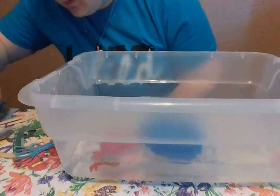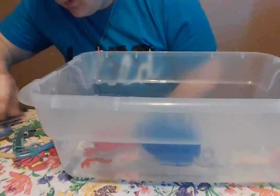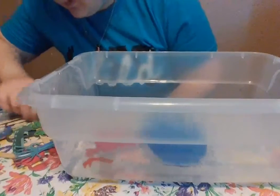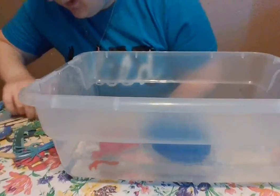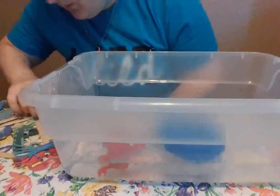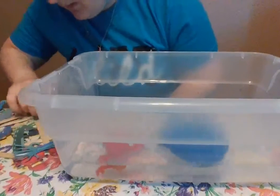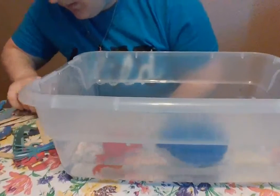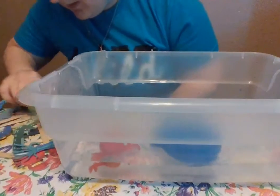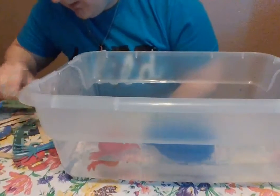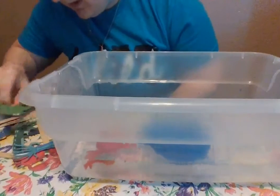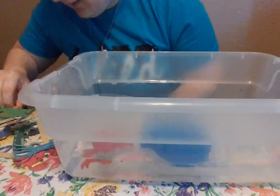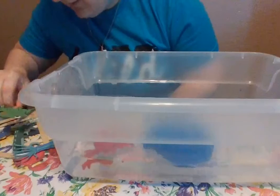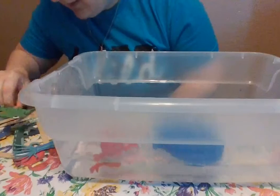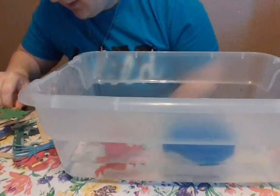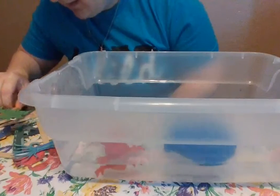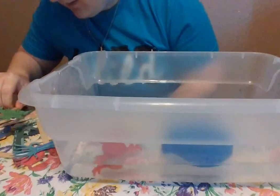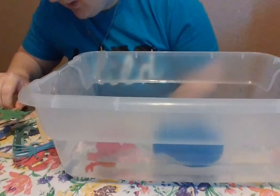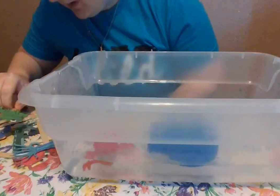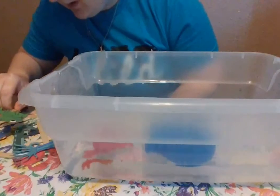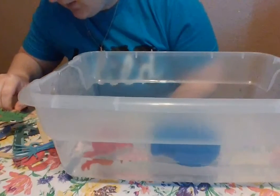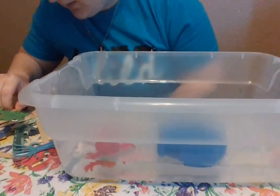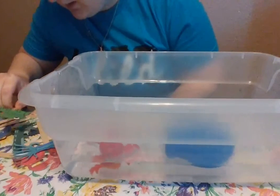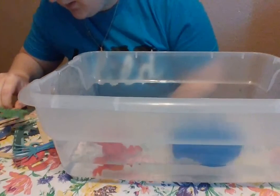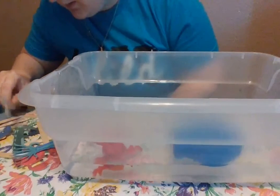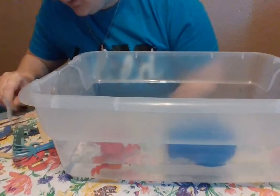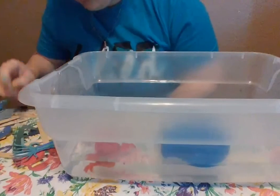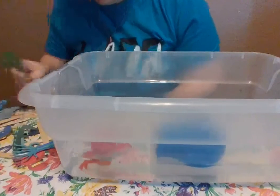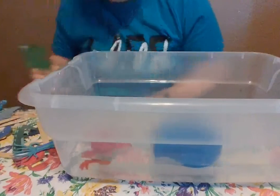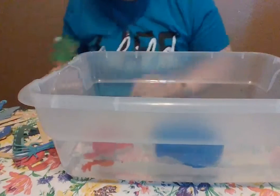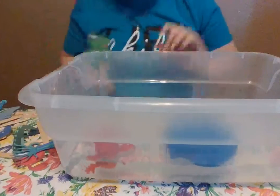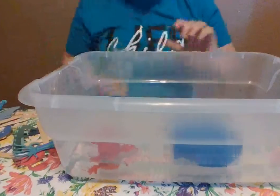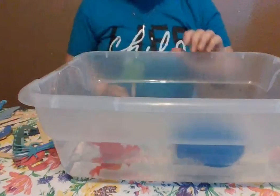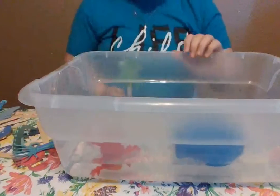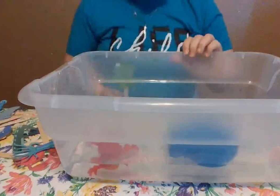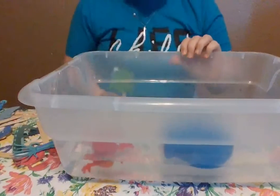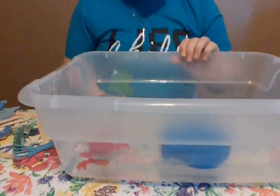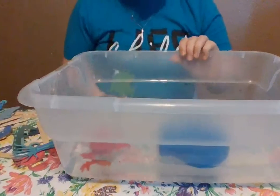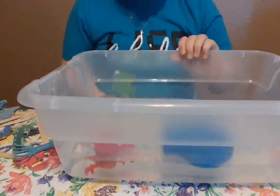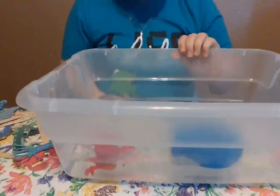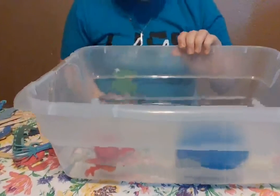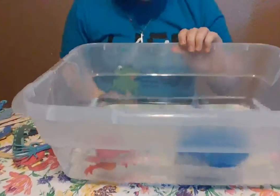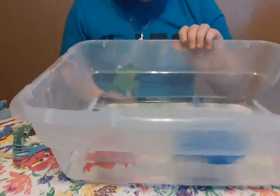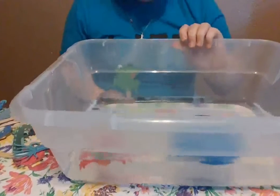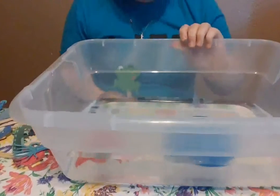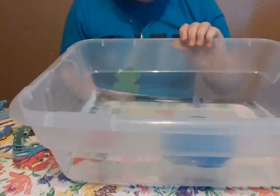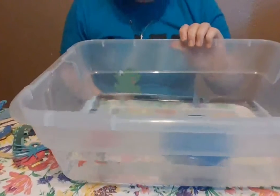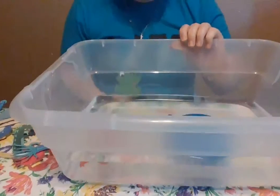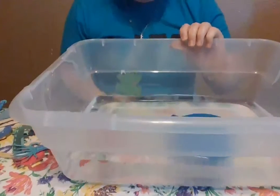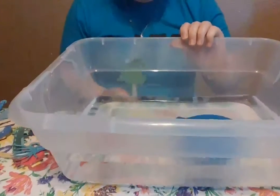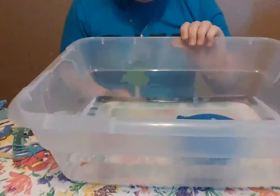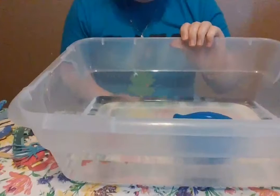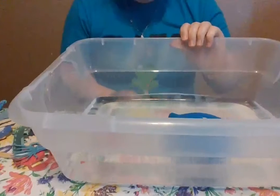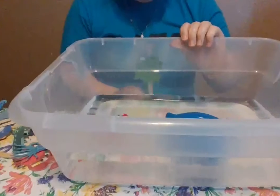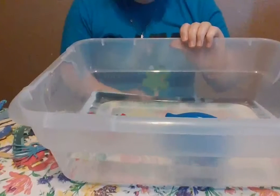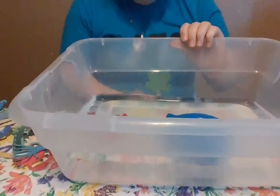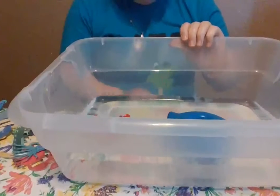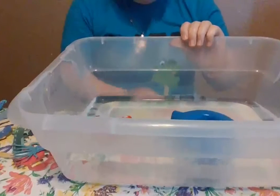Let's see, what's one that we haven't seen very often? We'll do this one. So this one's not going to go in our water. It's going to go on top of it and